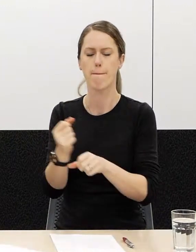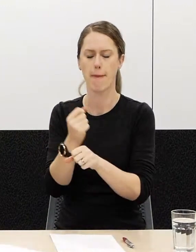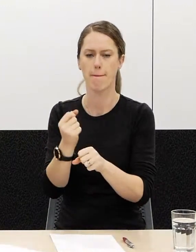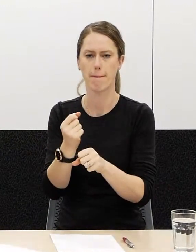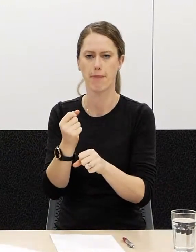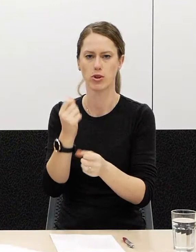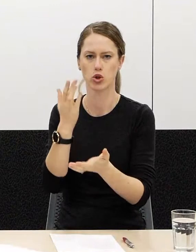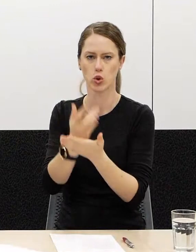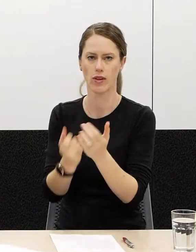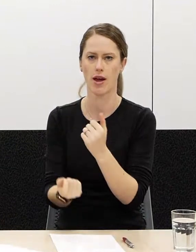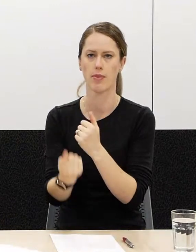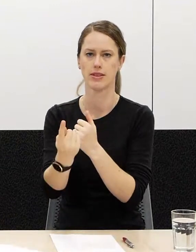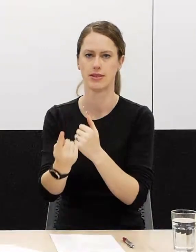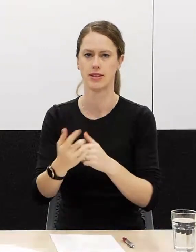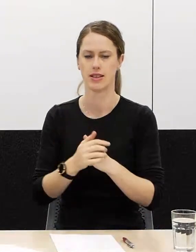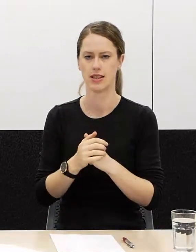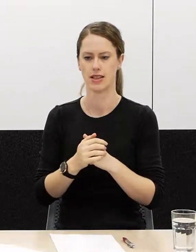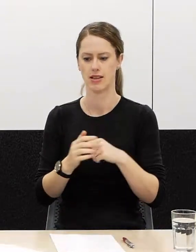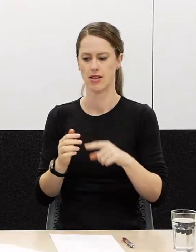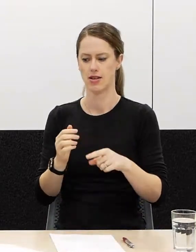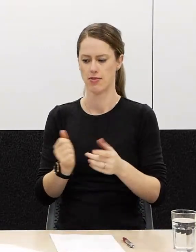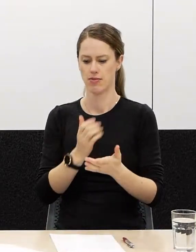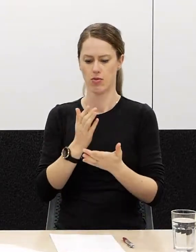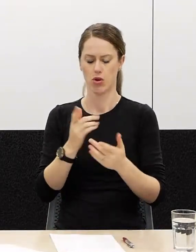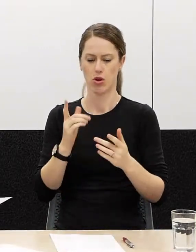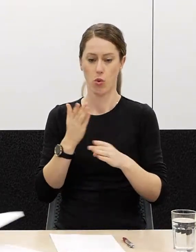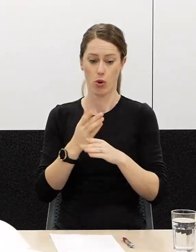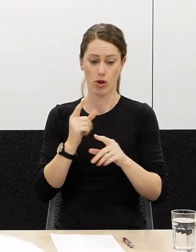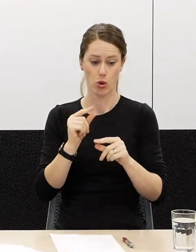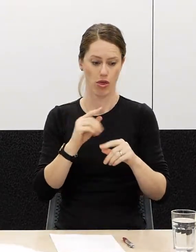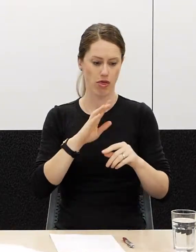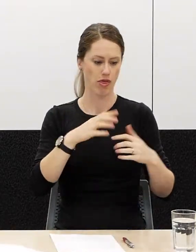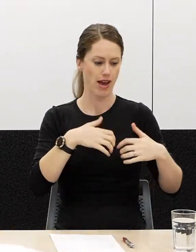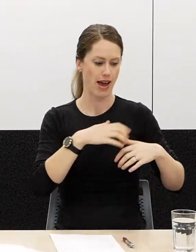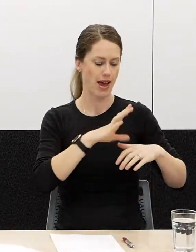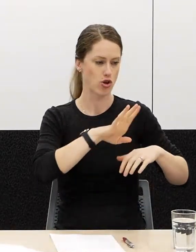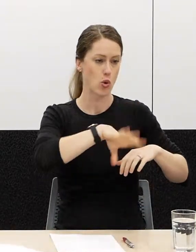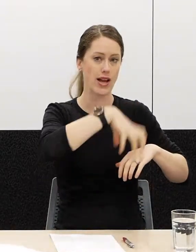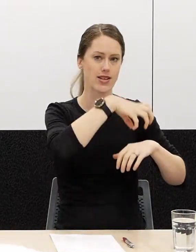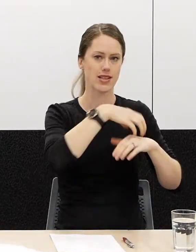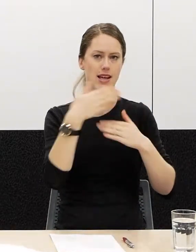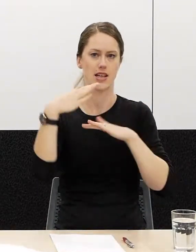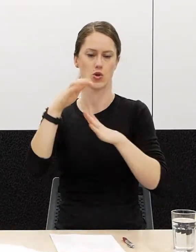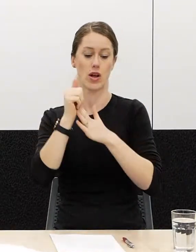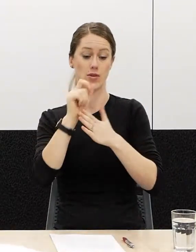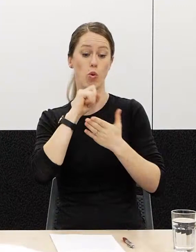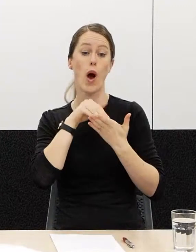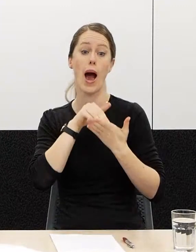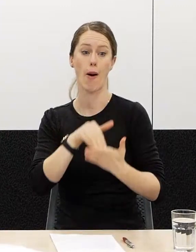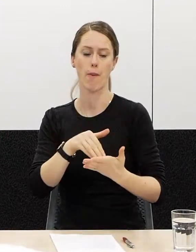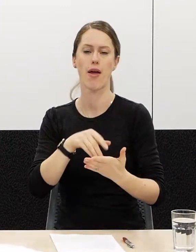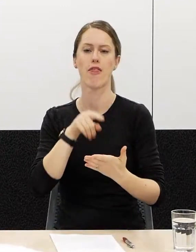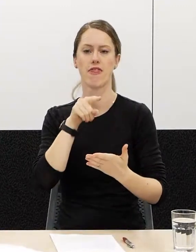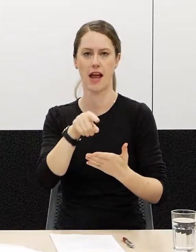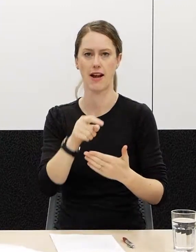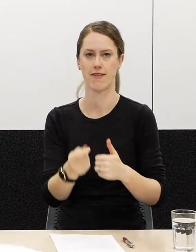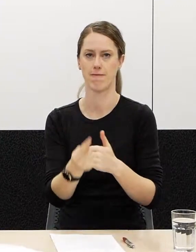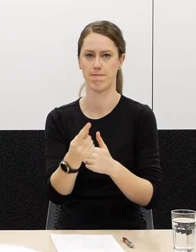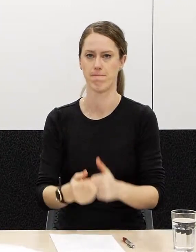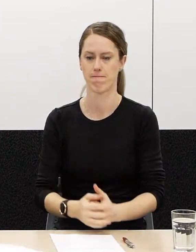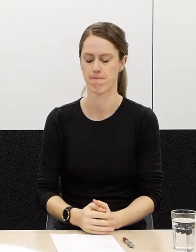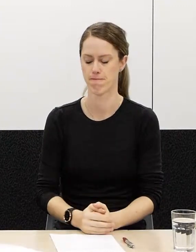And I believe that part of the work we're doing with Cancer Agency and having national leadership will really help make that